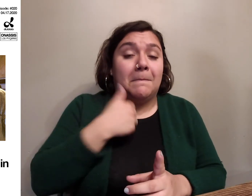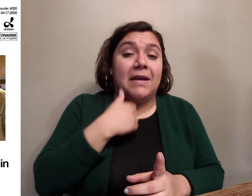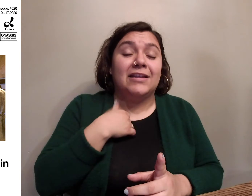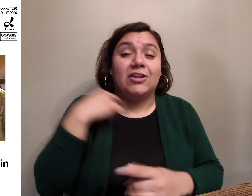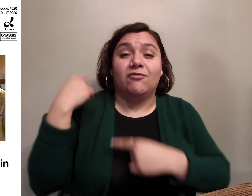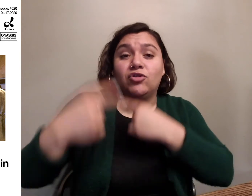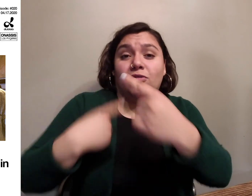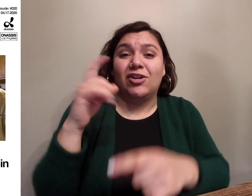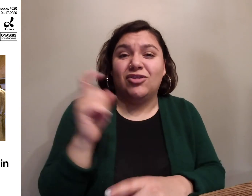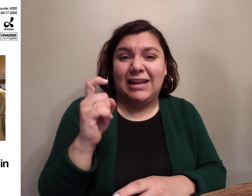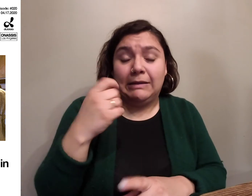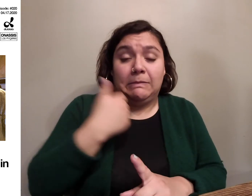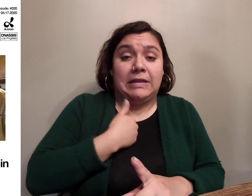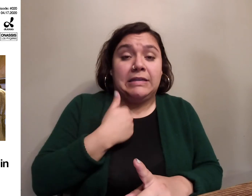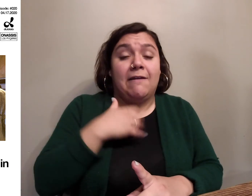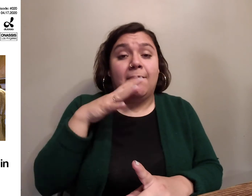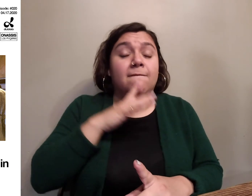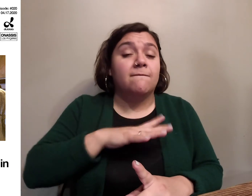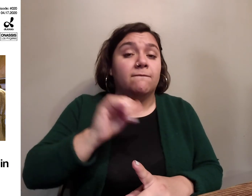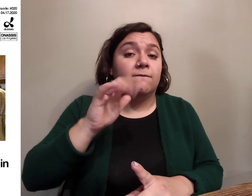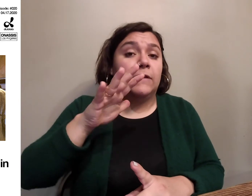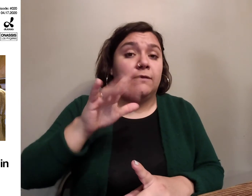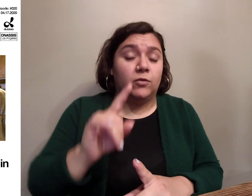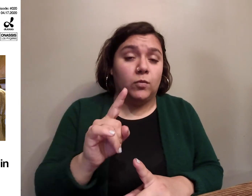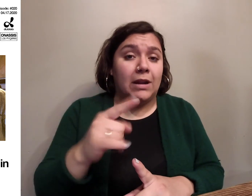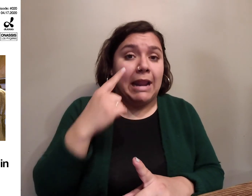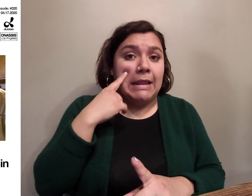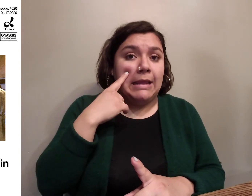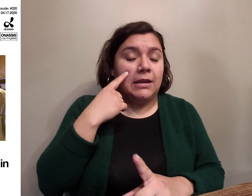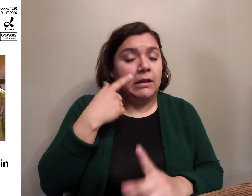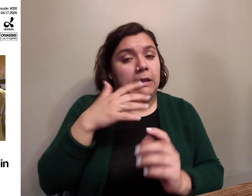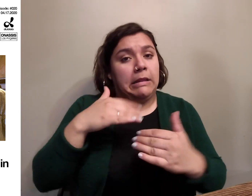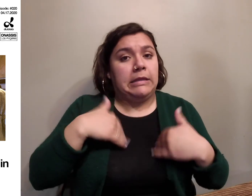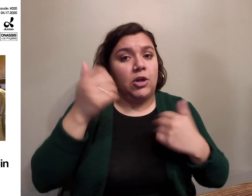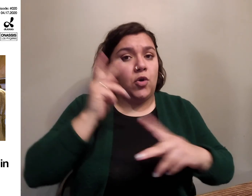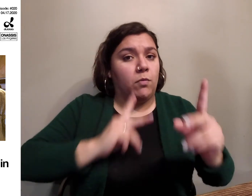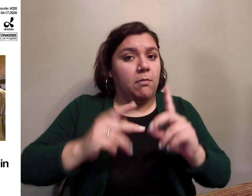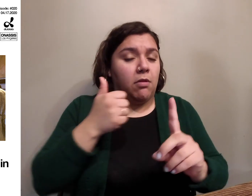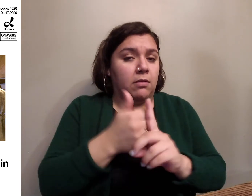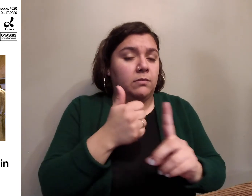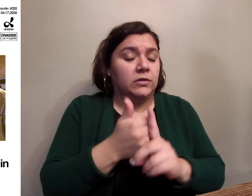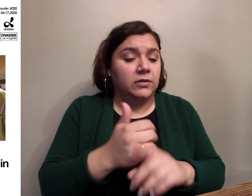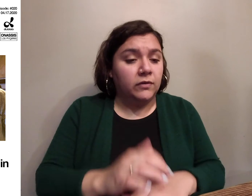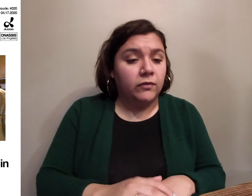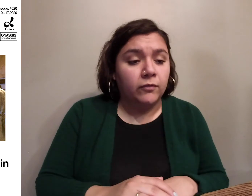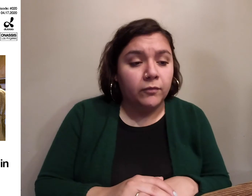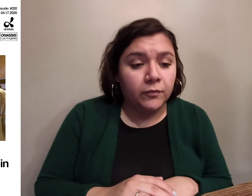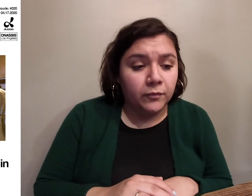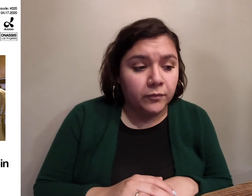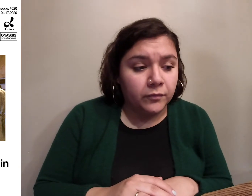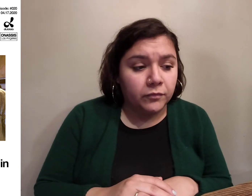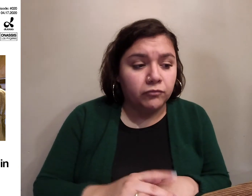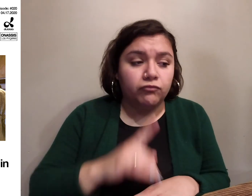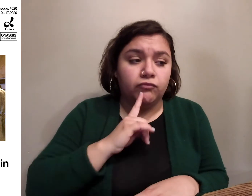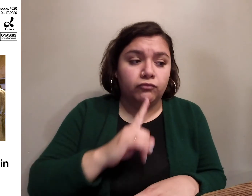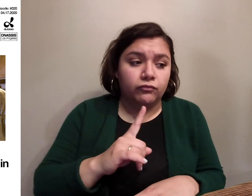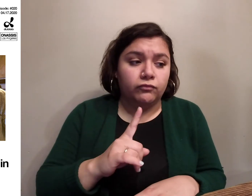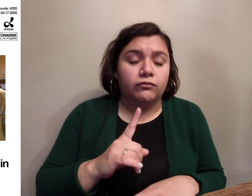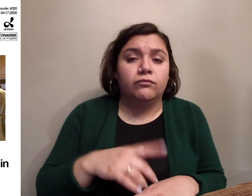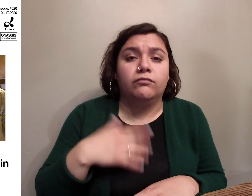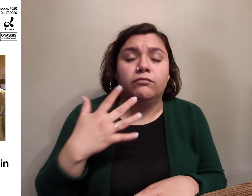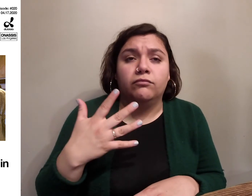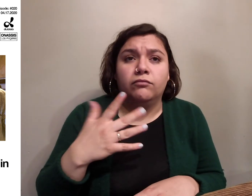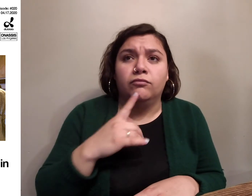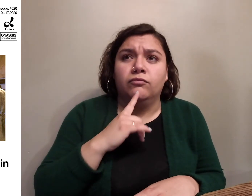is the younger people are very surprised by racism, because often,